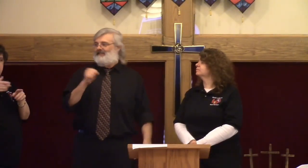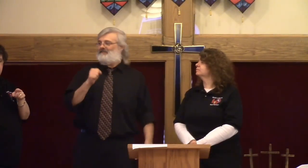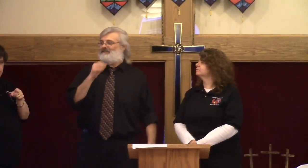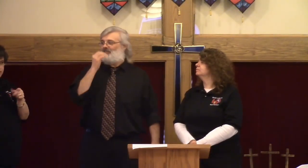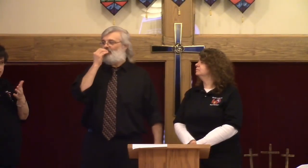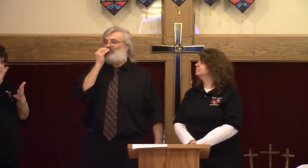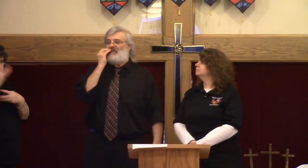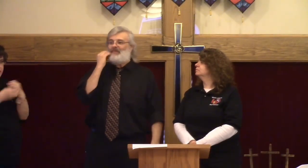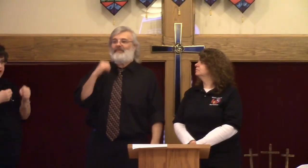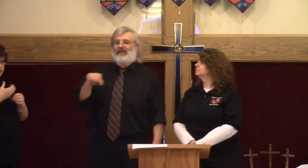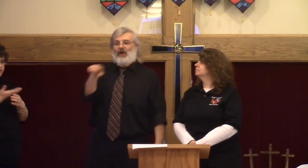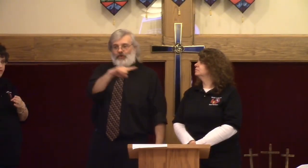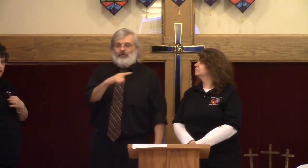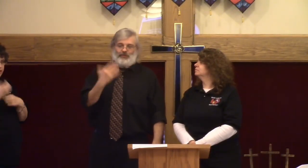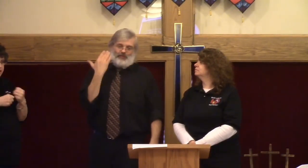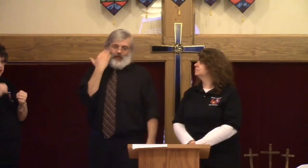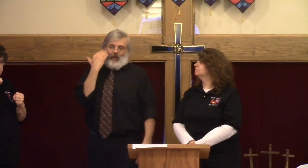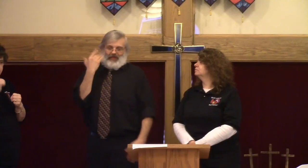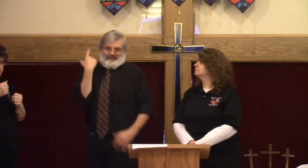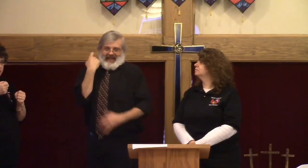You know, these past few years have been